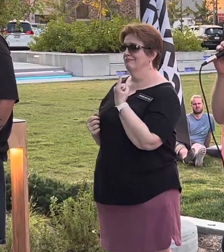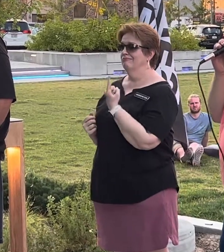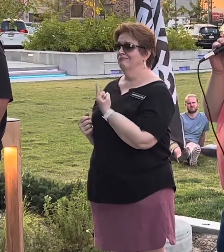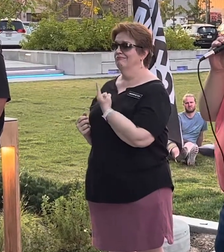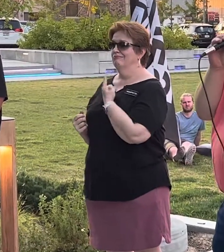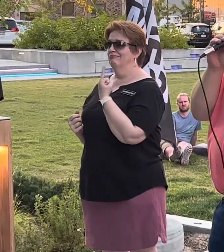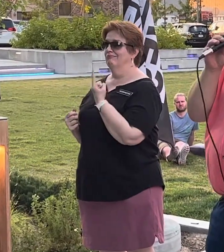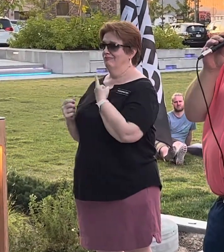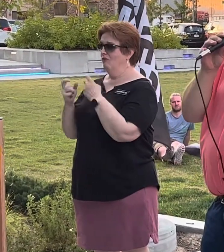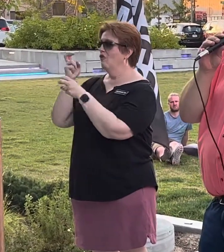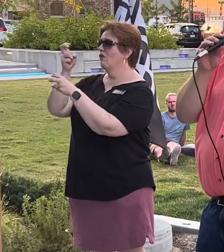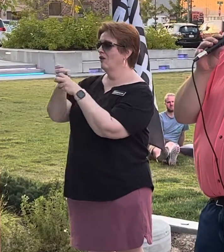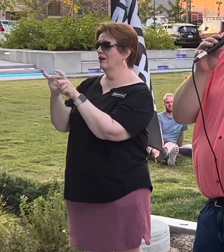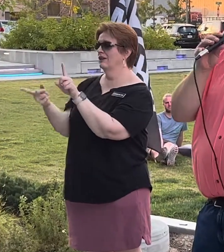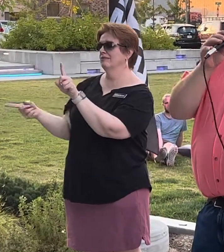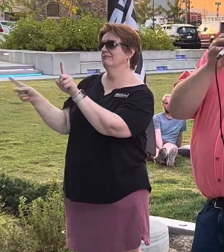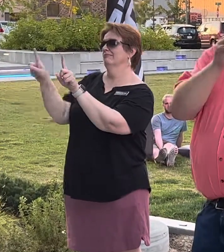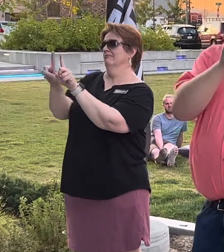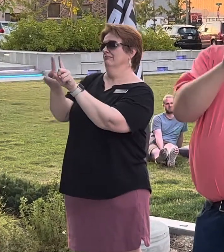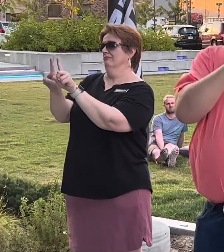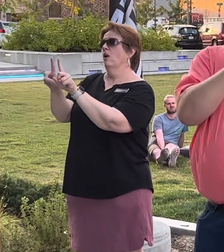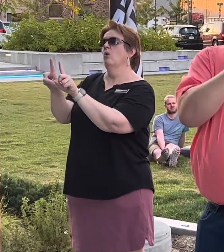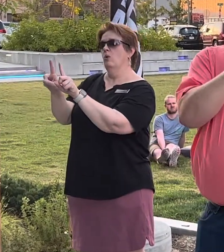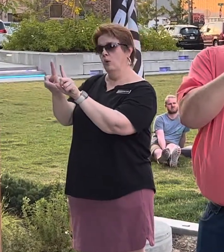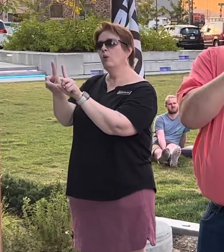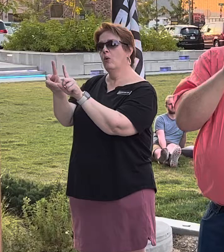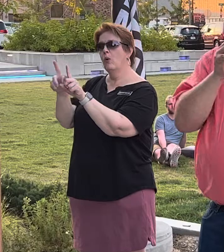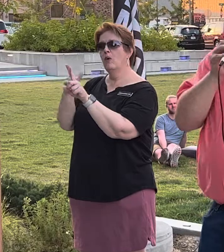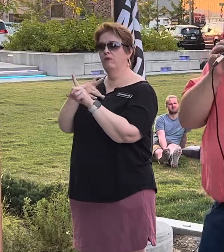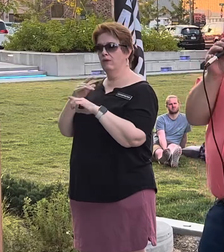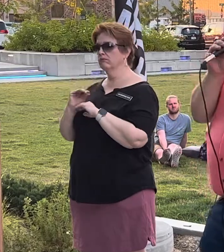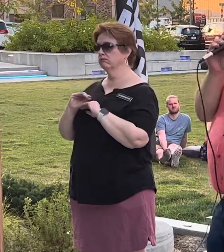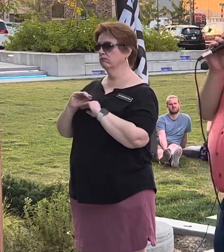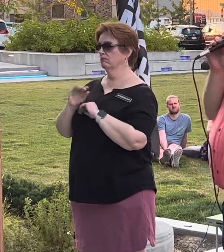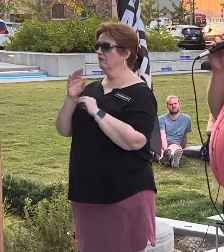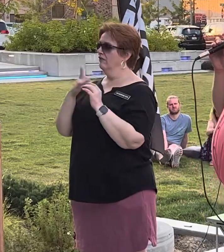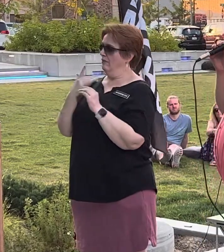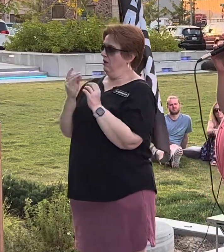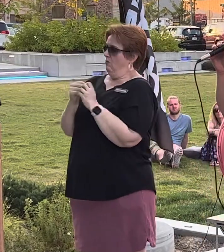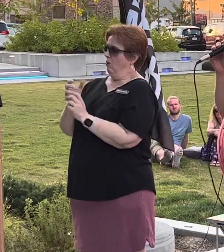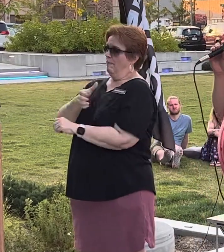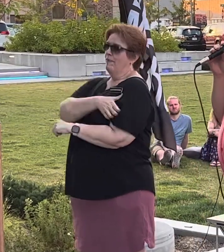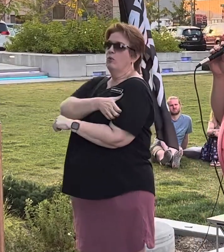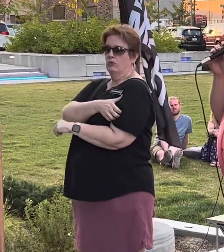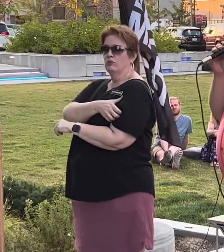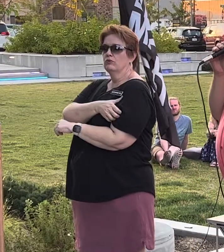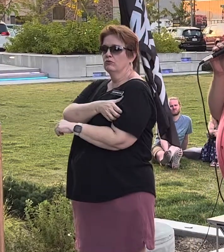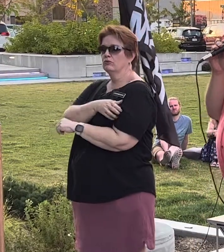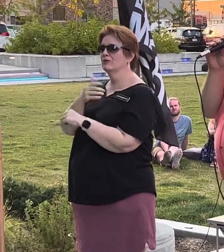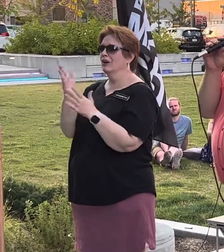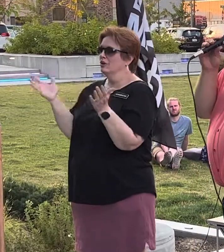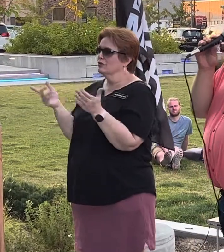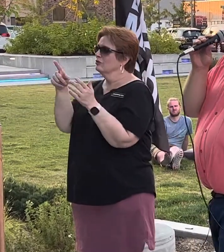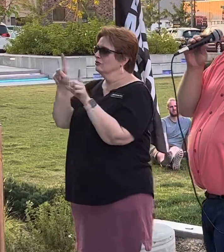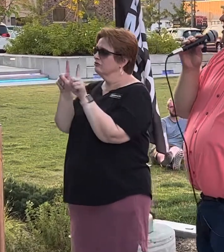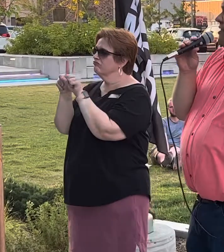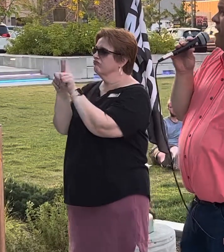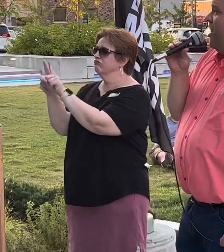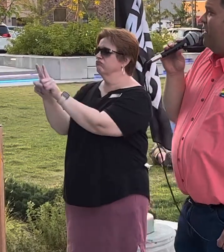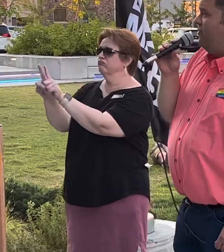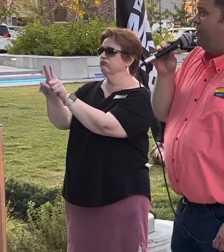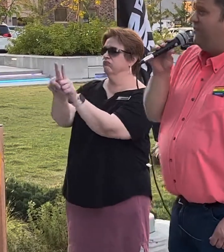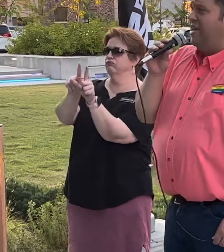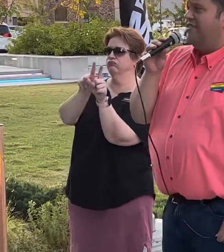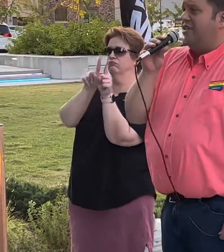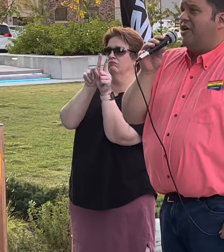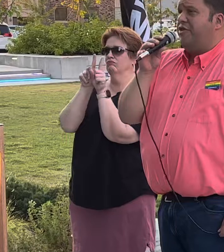hard, and sometimes it's too much. So I encourage you all to stand with each other. I encourage you all to let